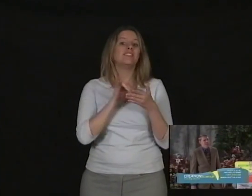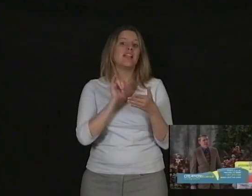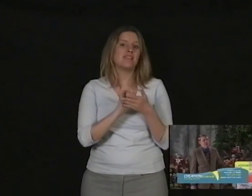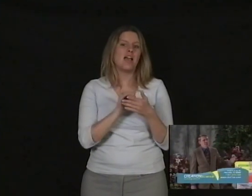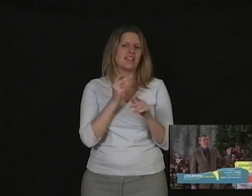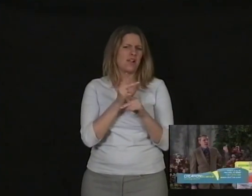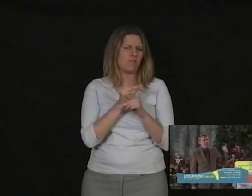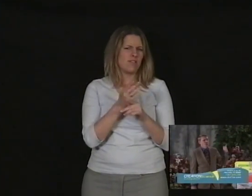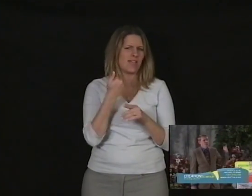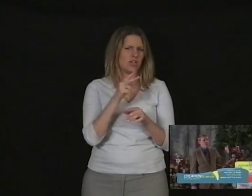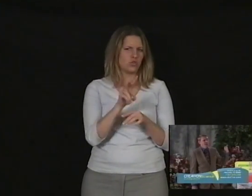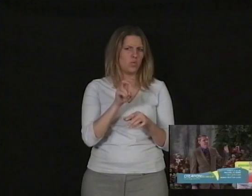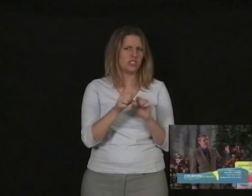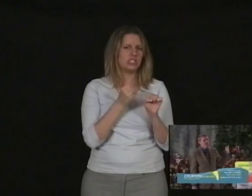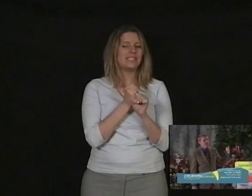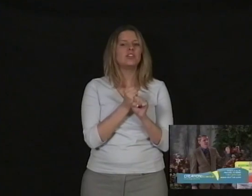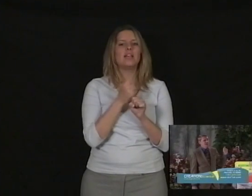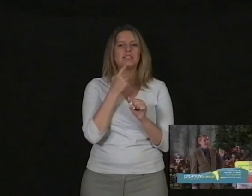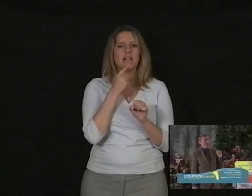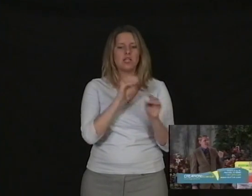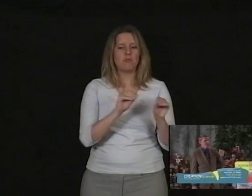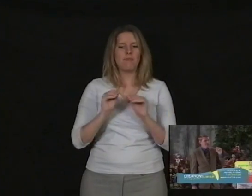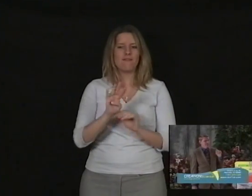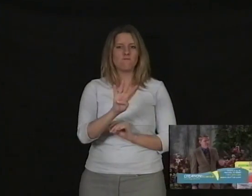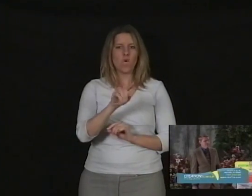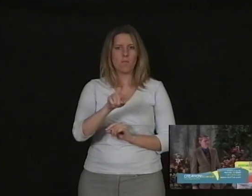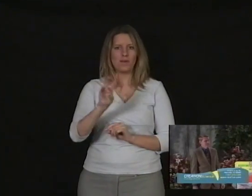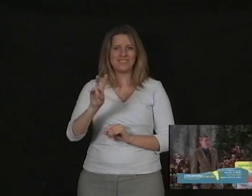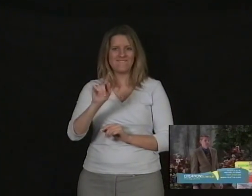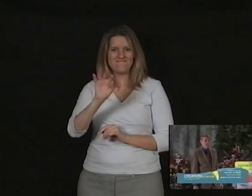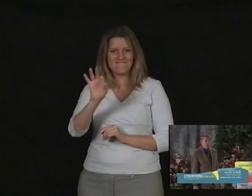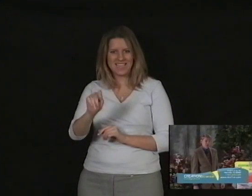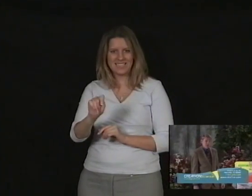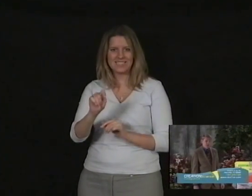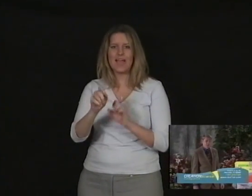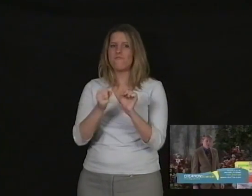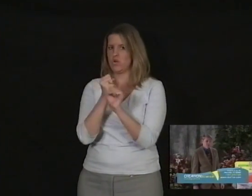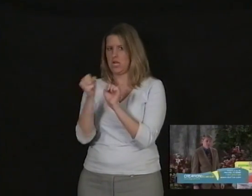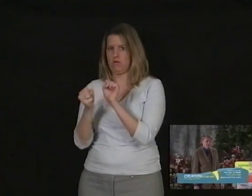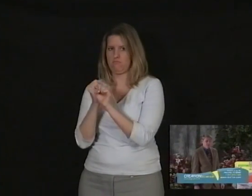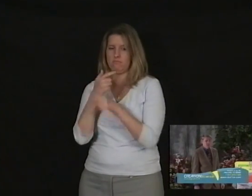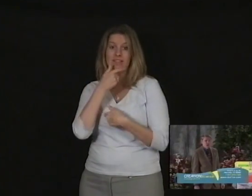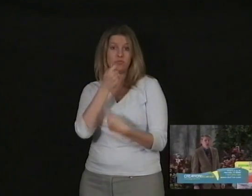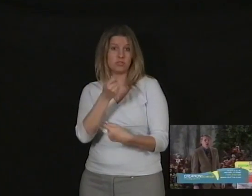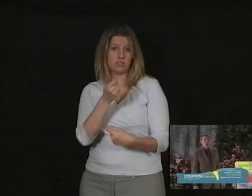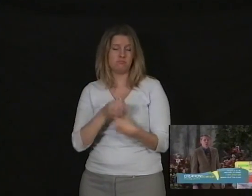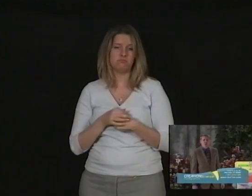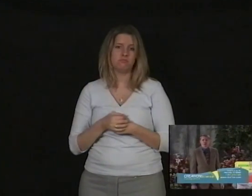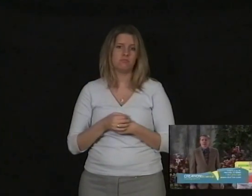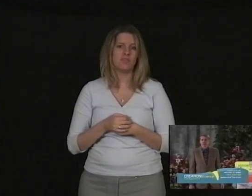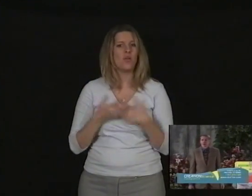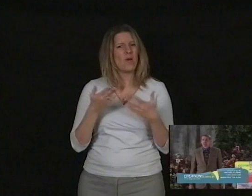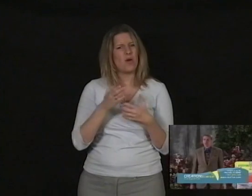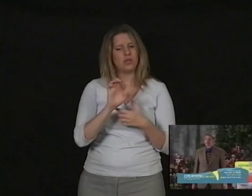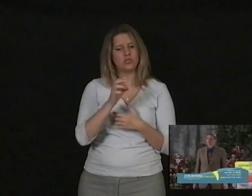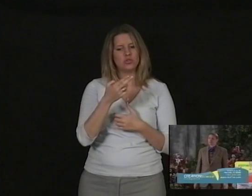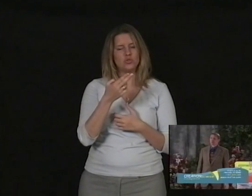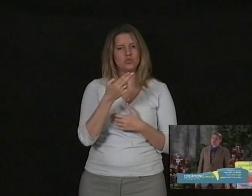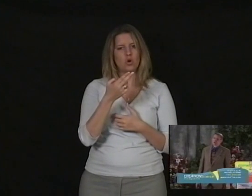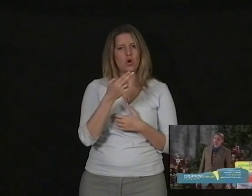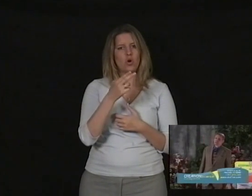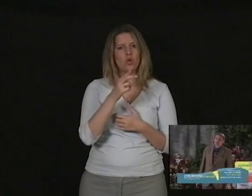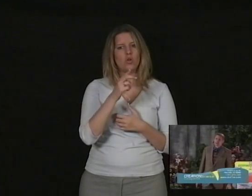years. They say it's moving back 4.7 feet a year. Interesting. Well, when Charlie Lyell went